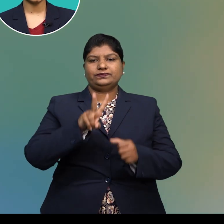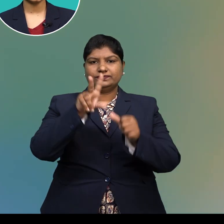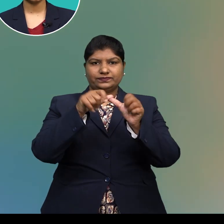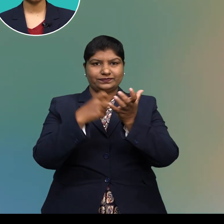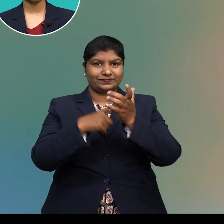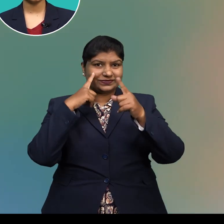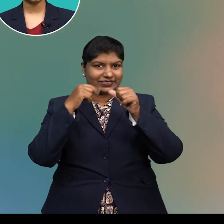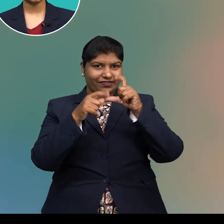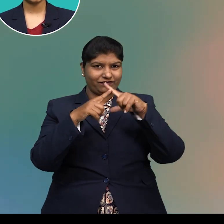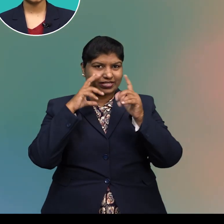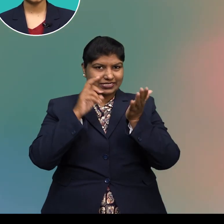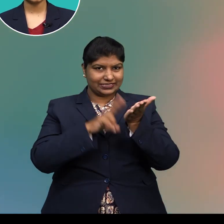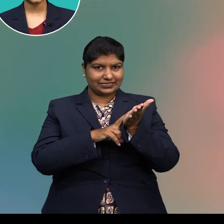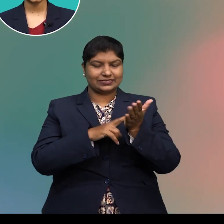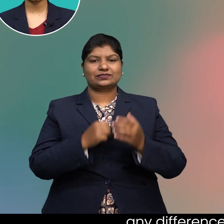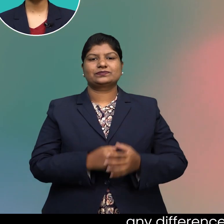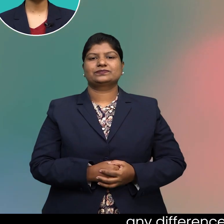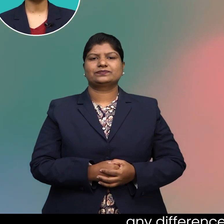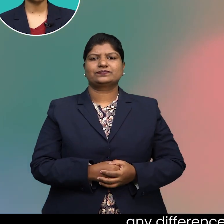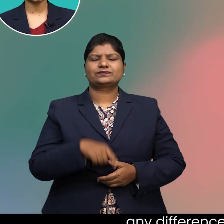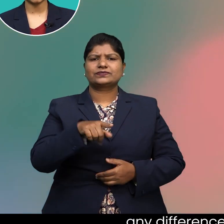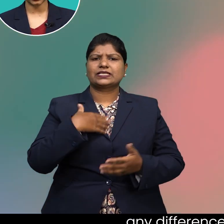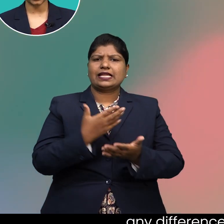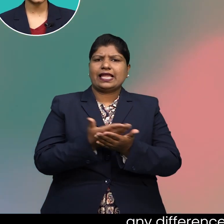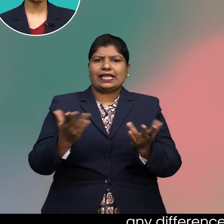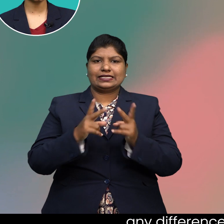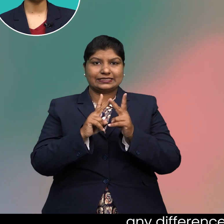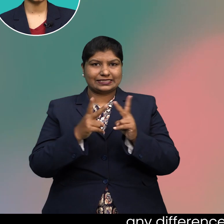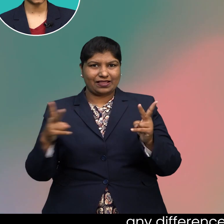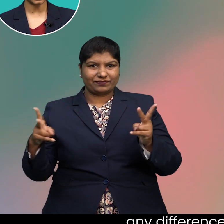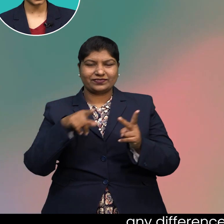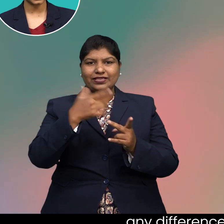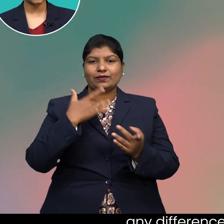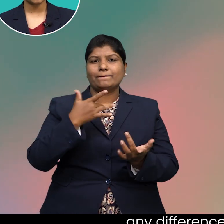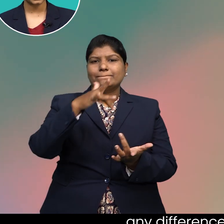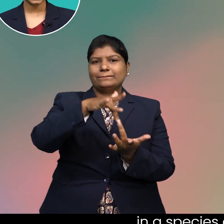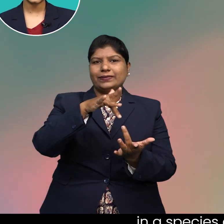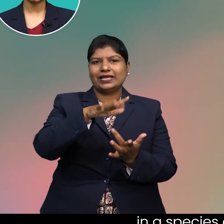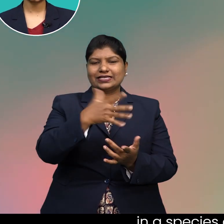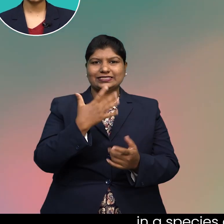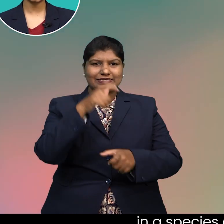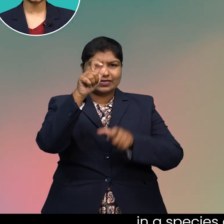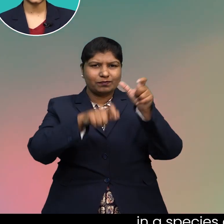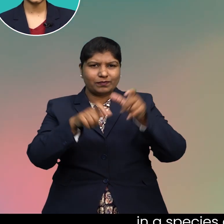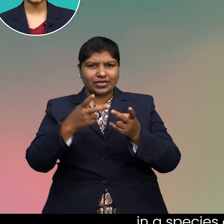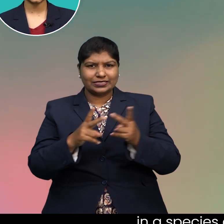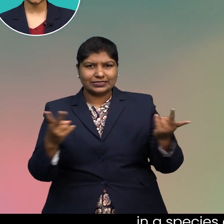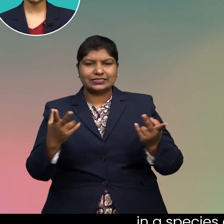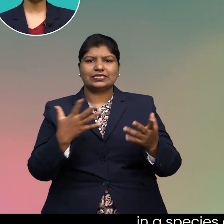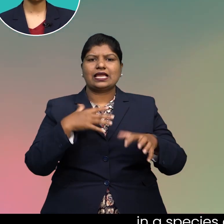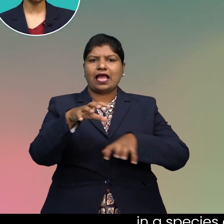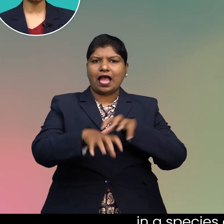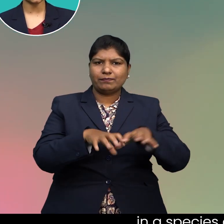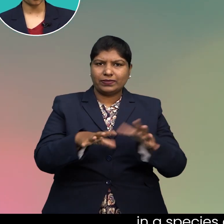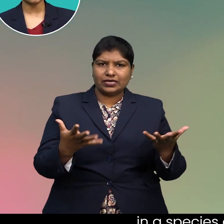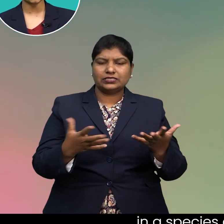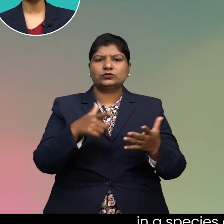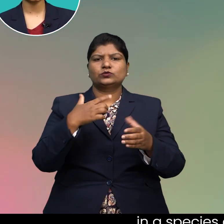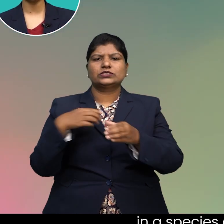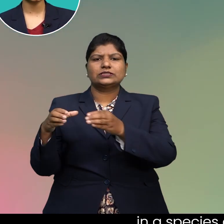The occurrence of various types of living beings which differ from one another